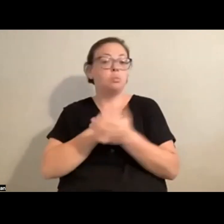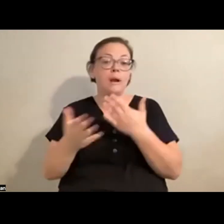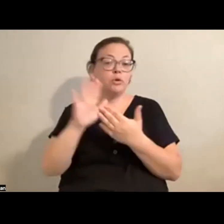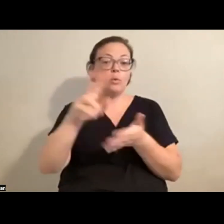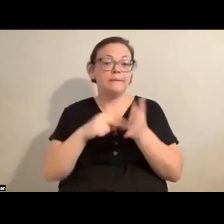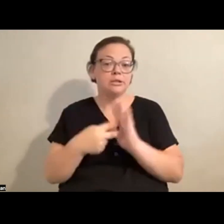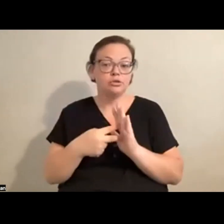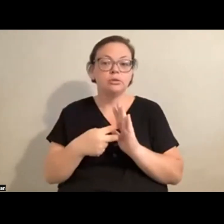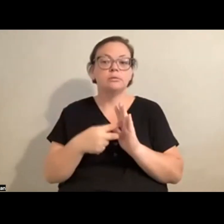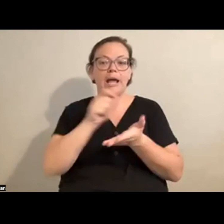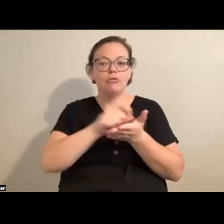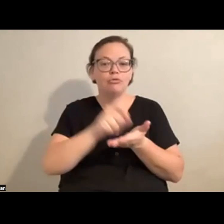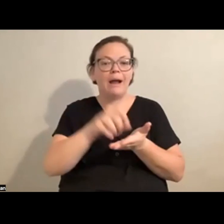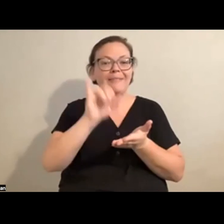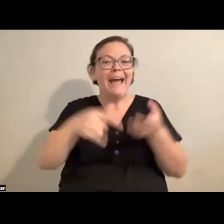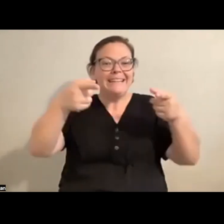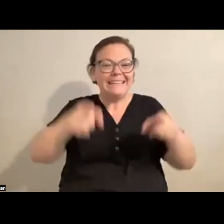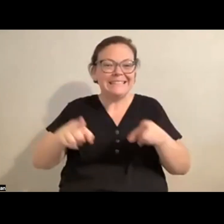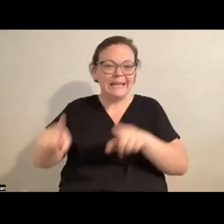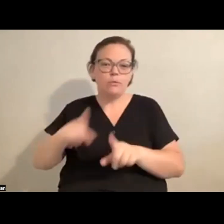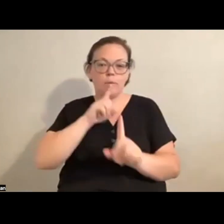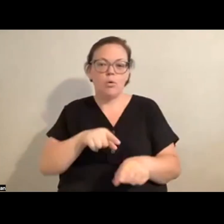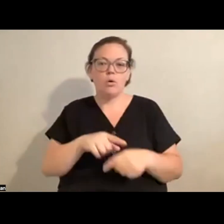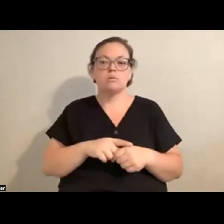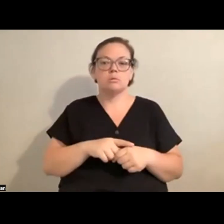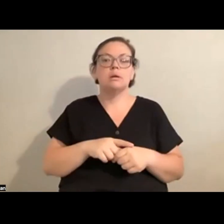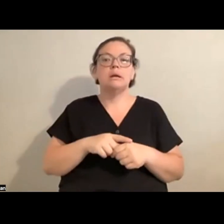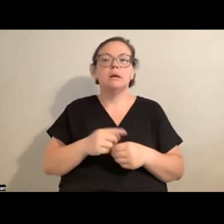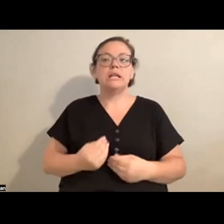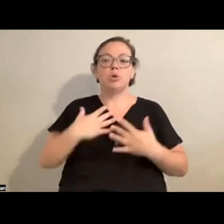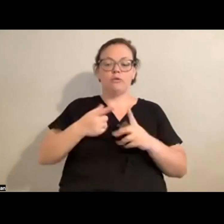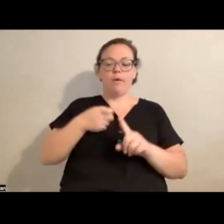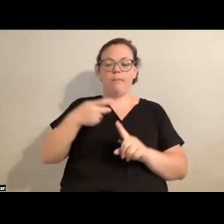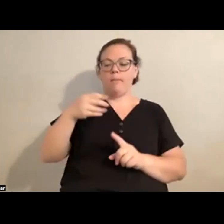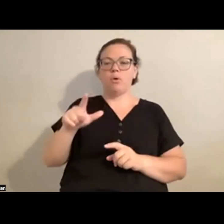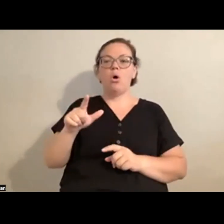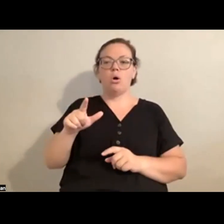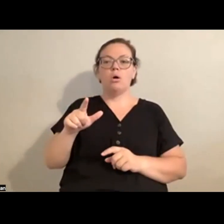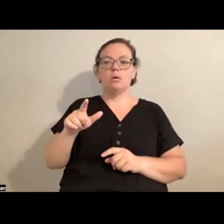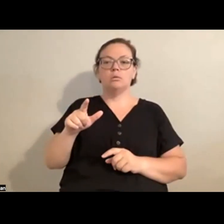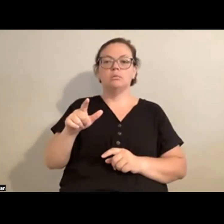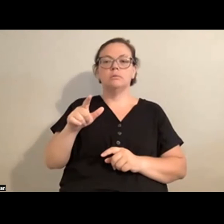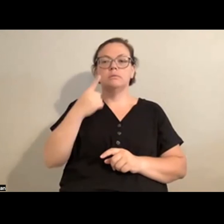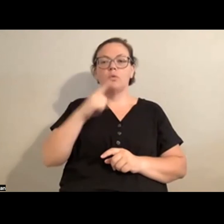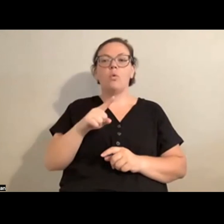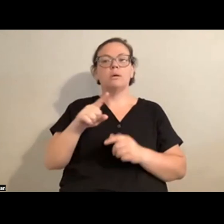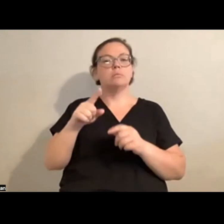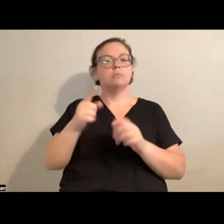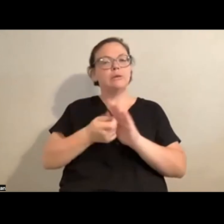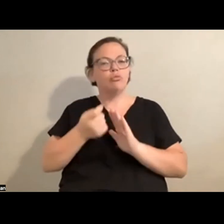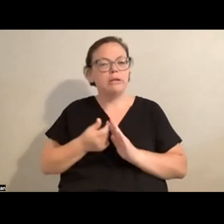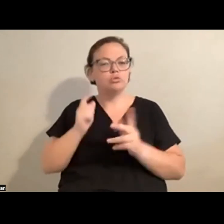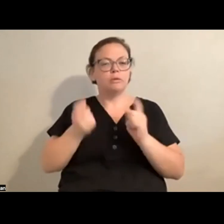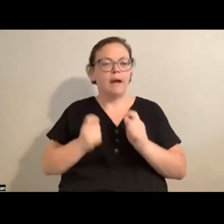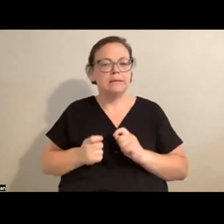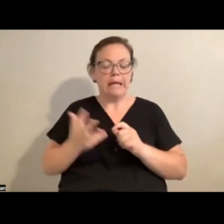write the incident report. Take inspiration from Paul regarding erasure revising. Include a detail you